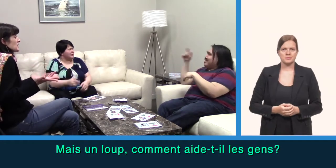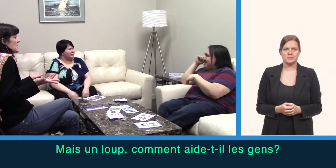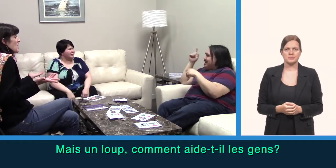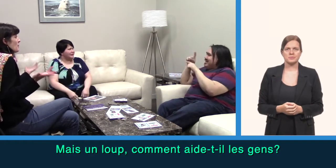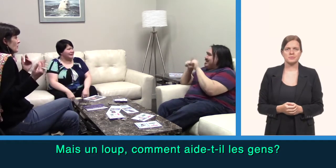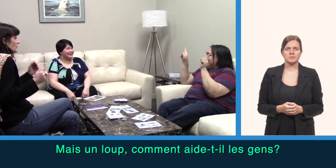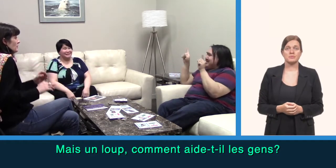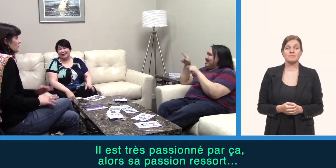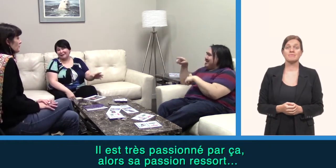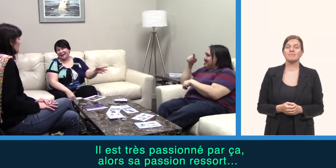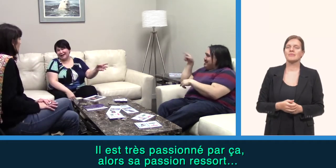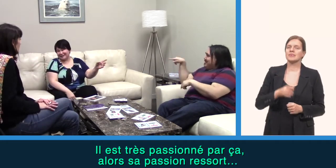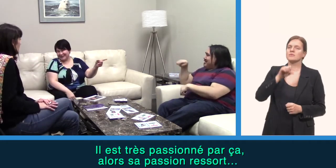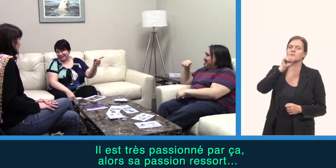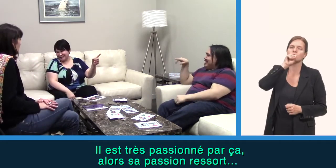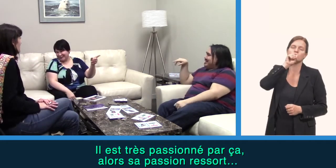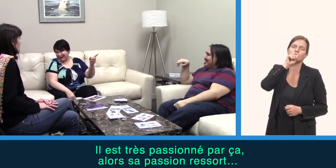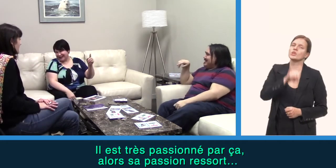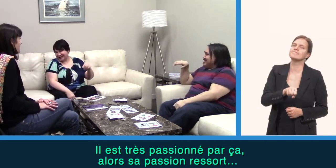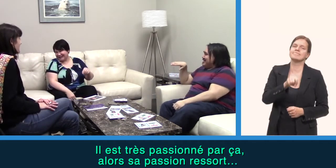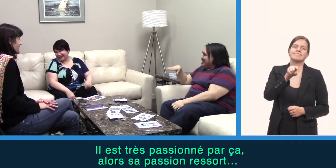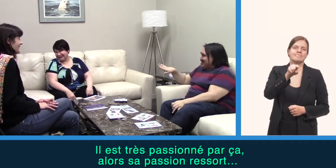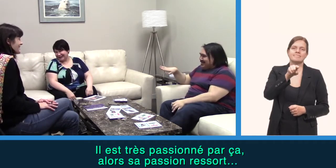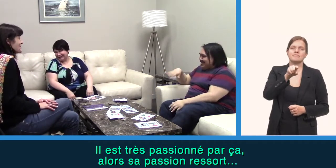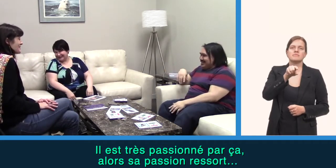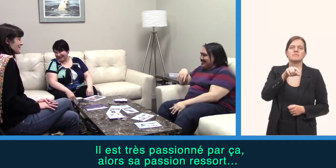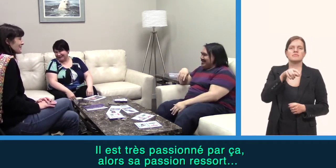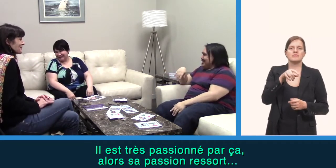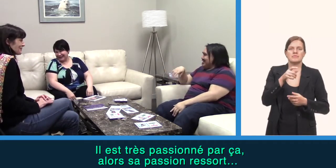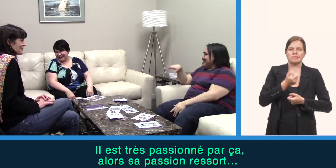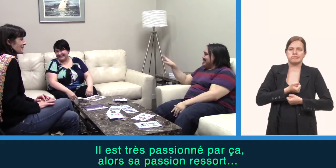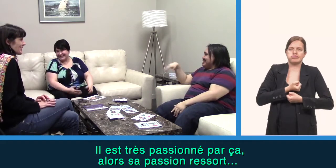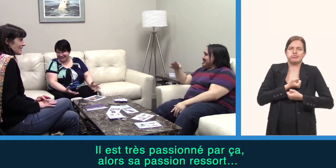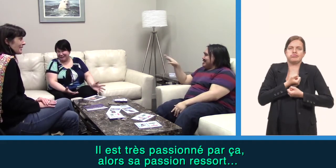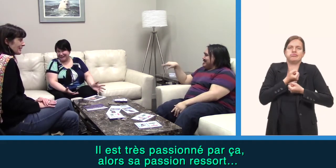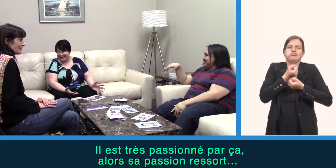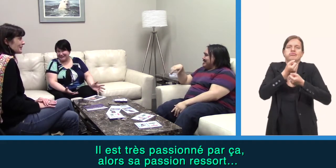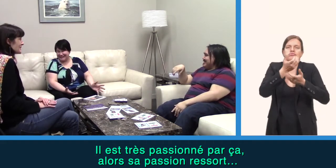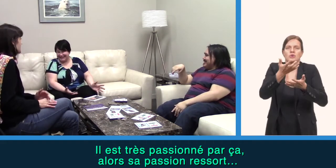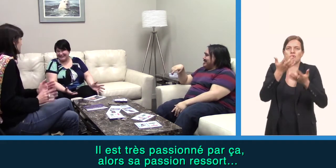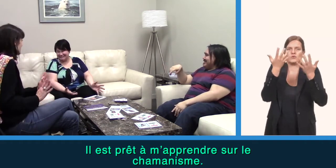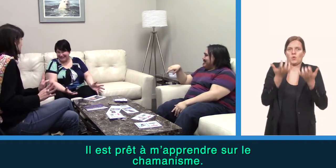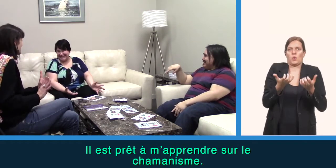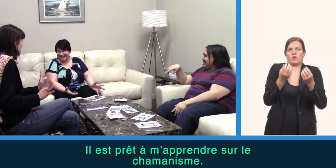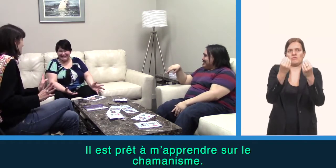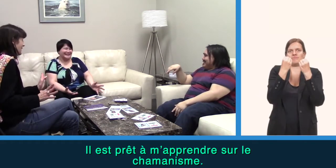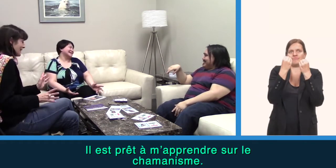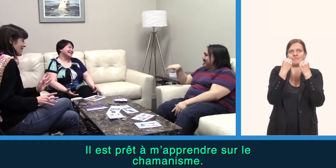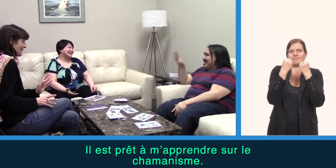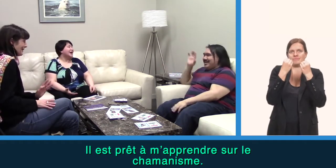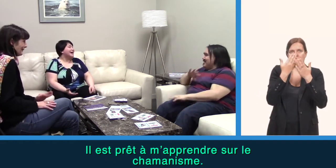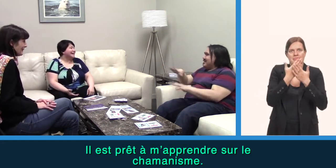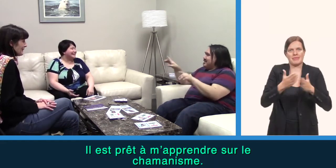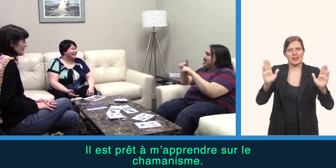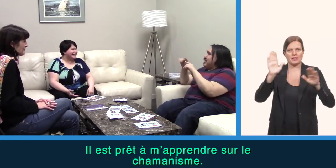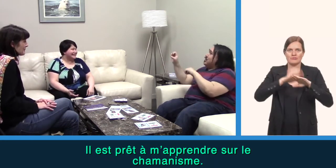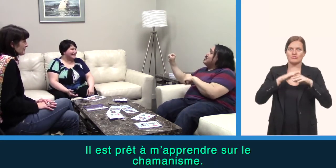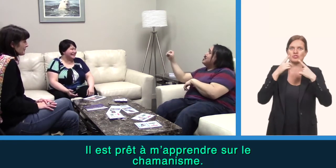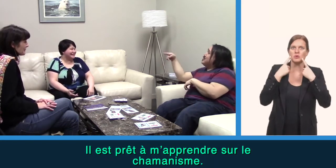heal? An example. He's very passionate, so the passion's coming know. out now, right? He's Yeah, I ready know, to this teach is his me. thing,